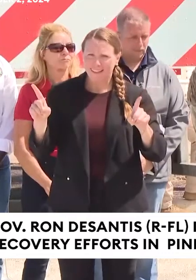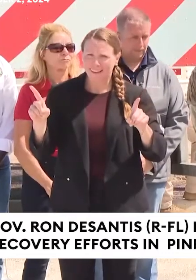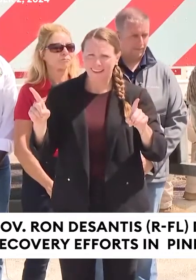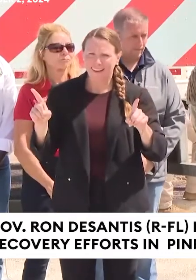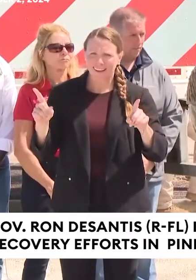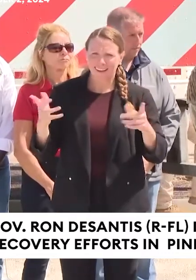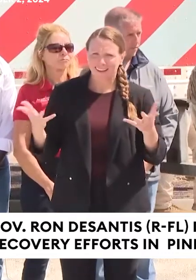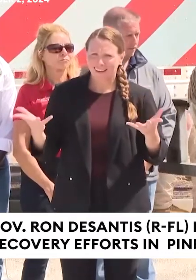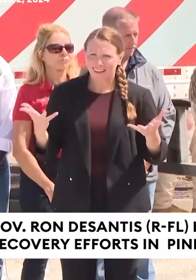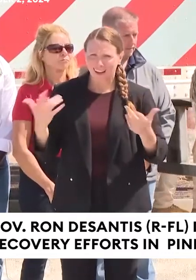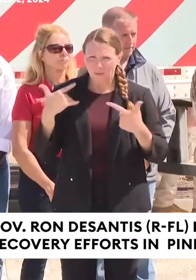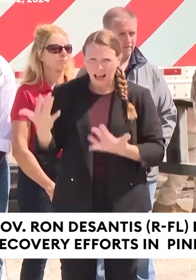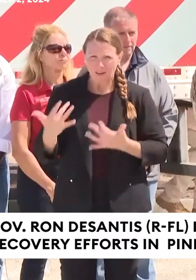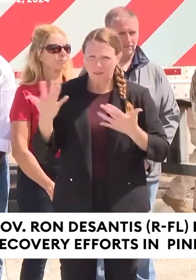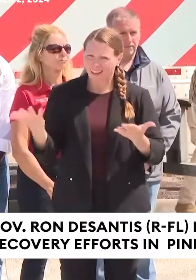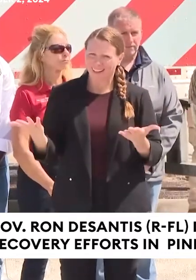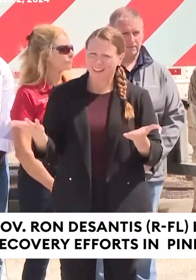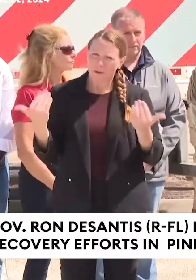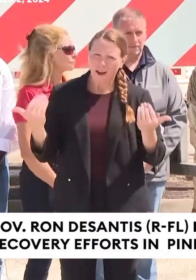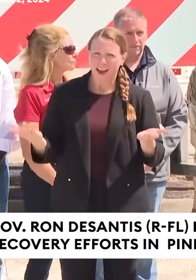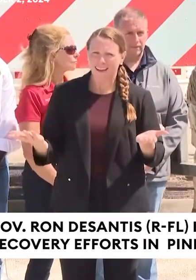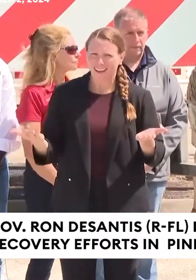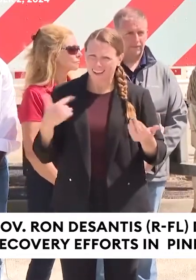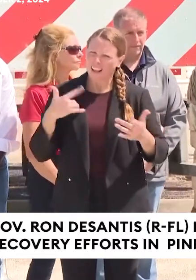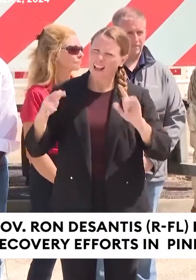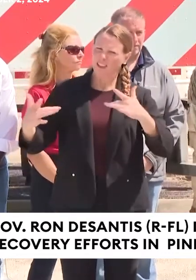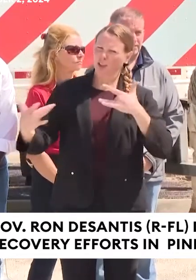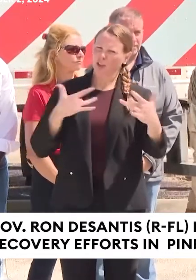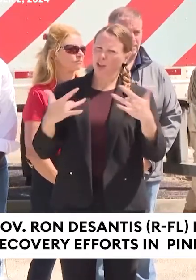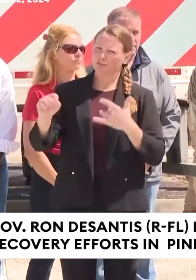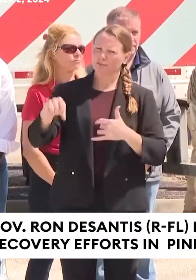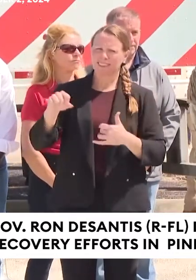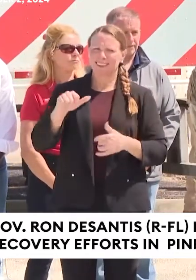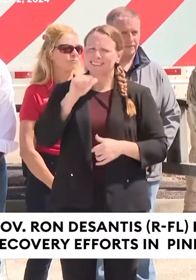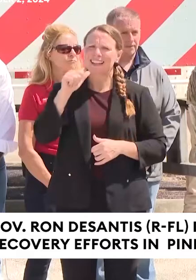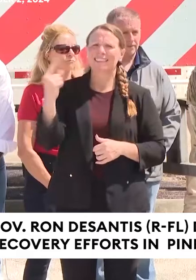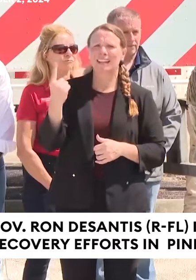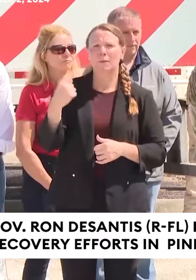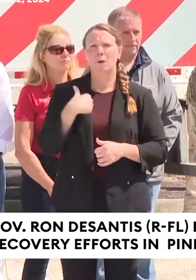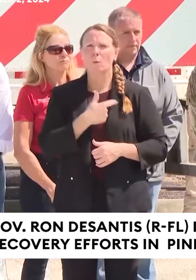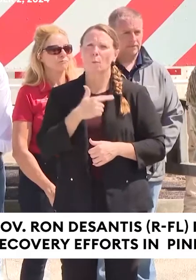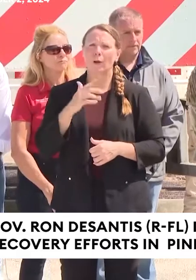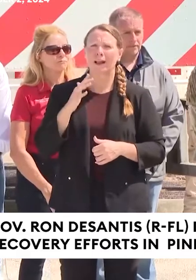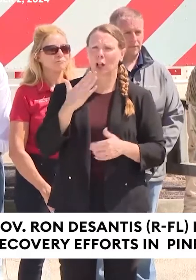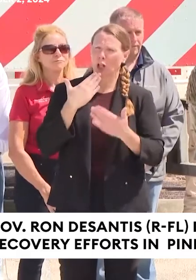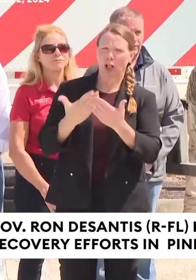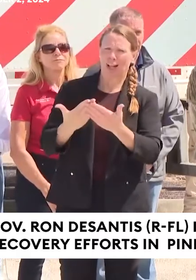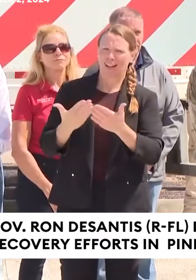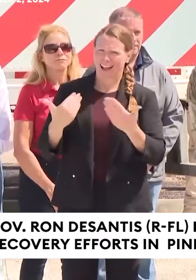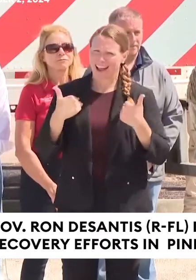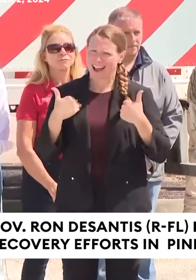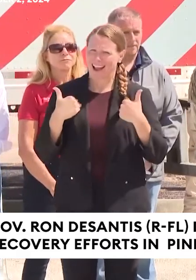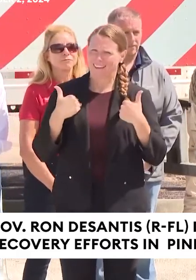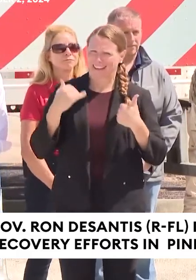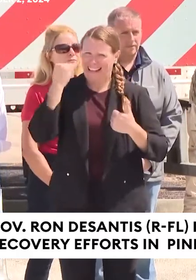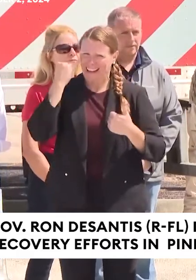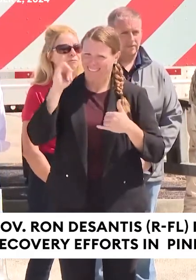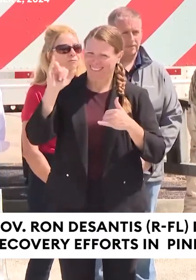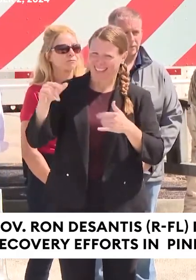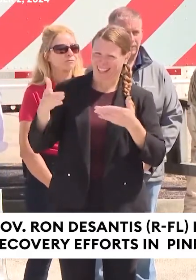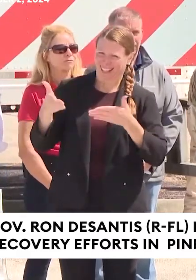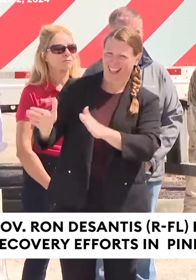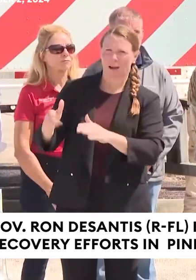Bend who need it. So it is a concern. It's not something that will be good if they allow this to happen, and I'll do